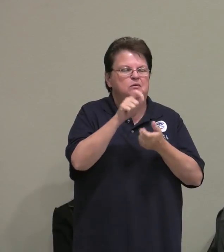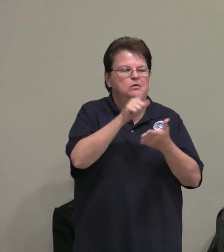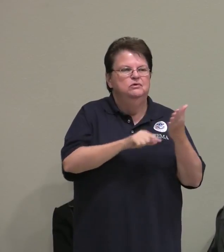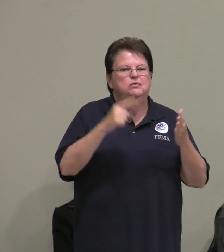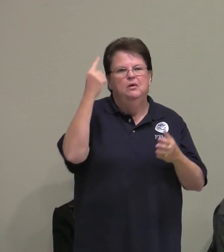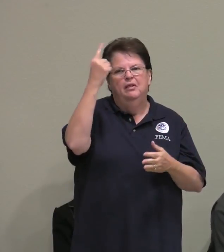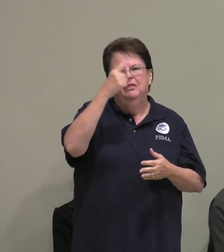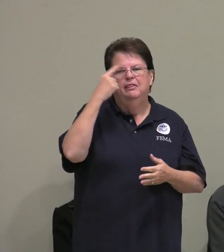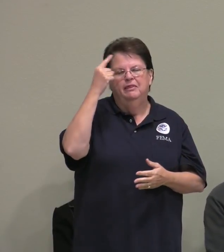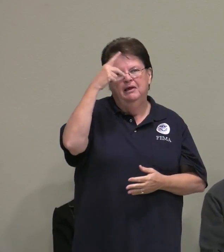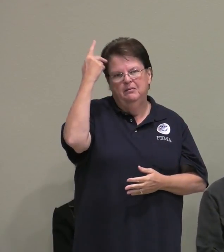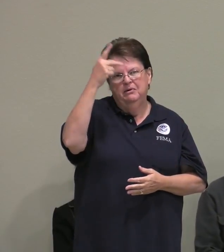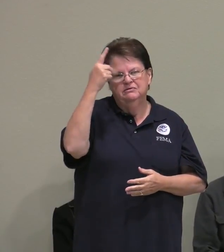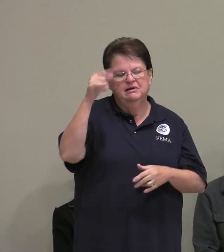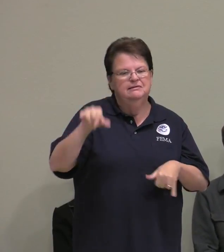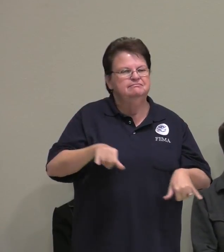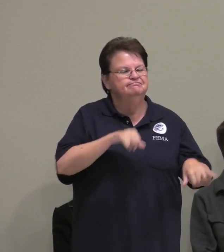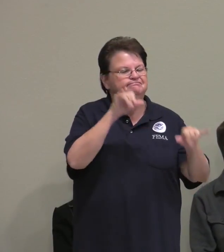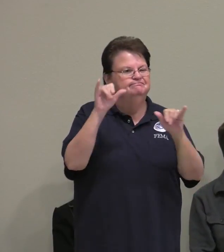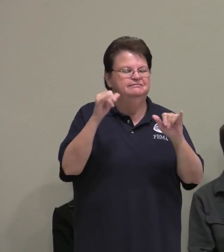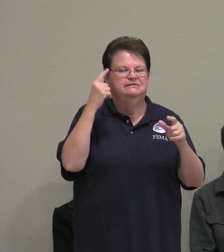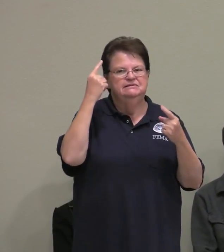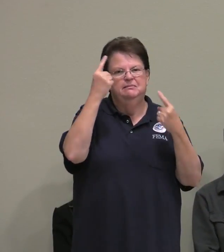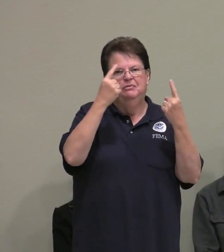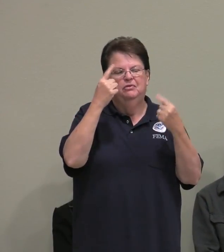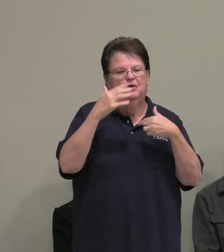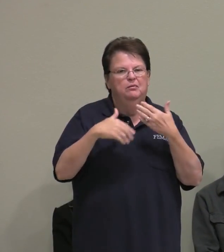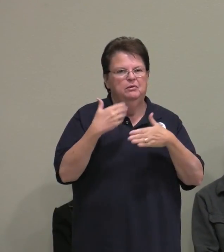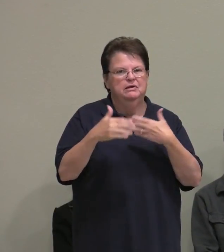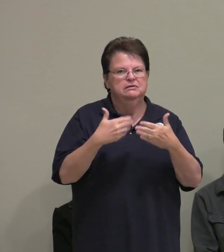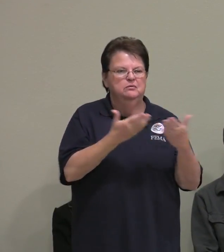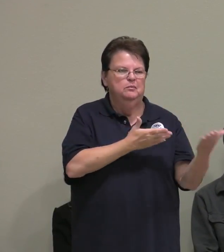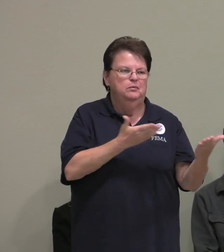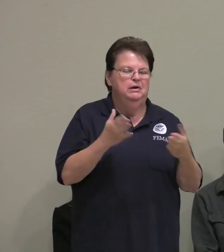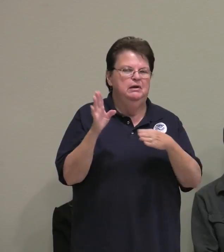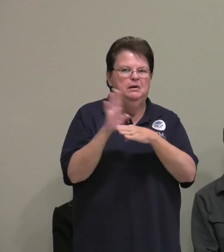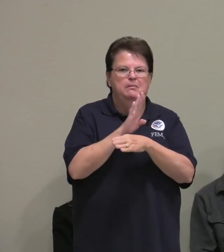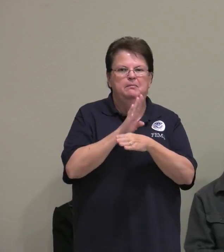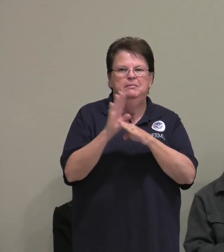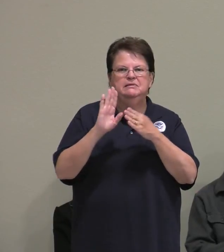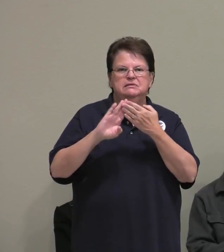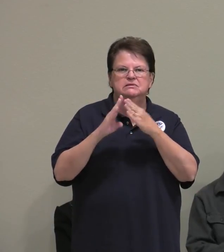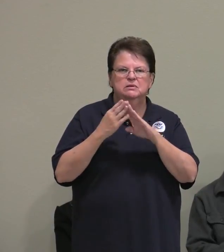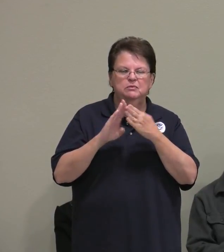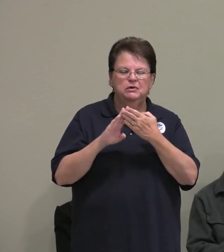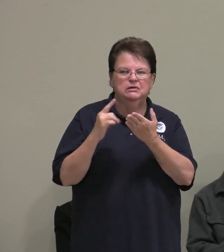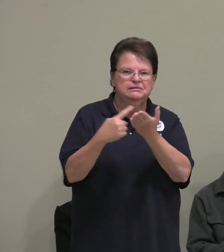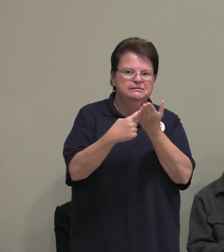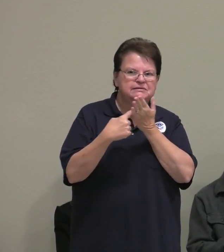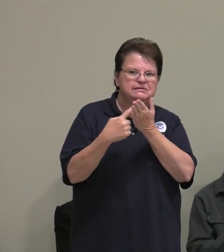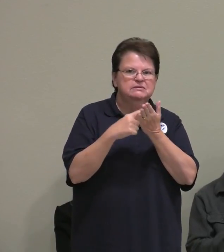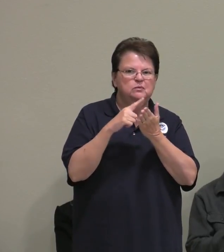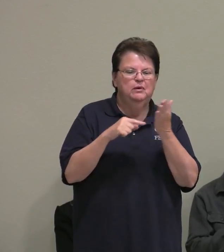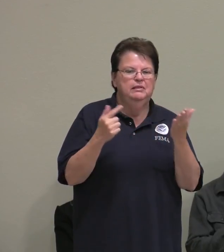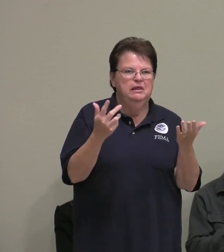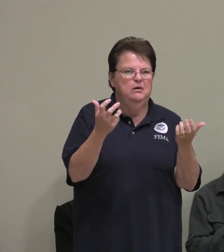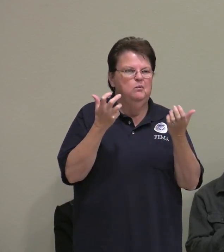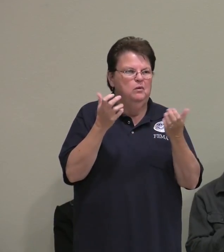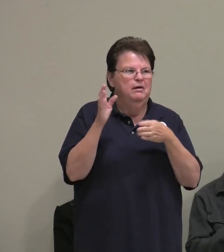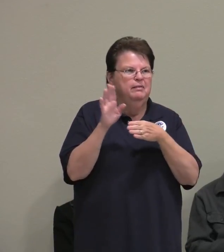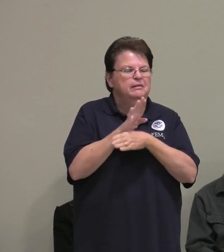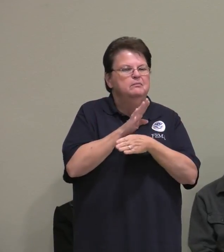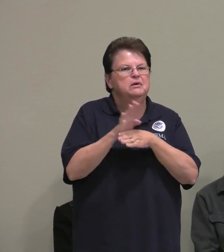rethink paradise? So that's along the same lines. We're bringing in our business community to talk about what they want the